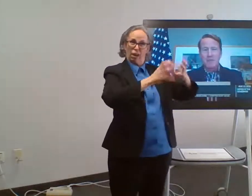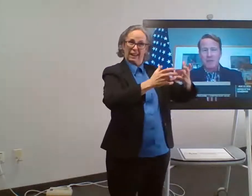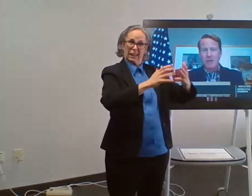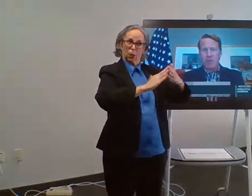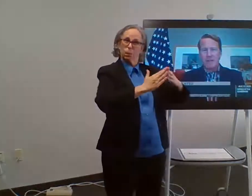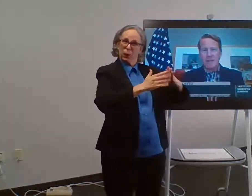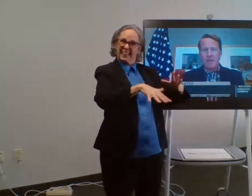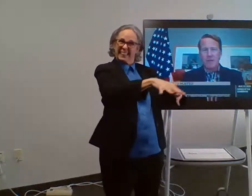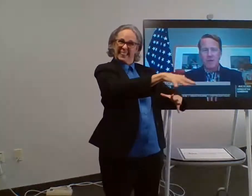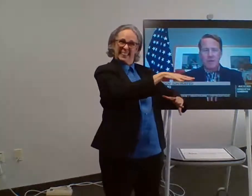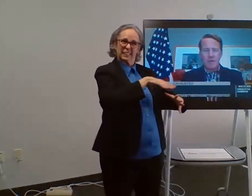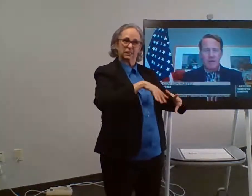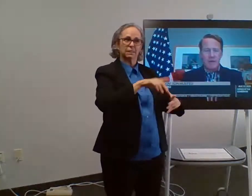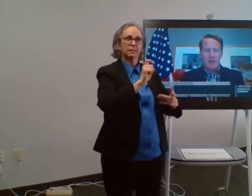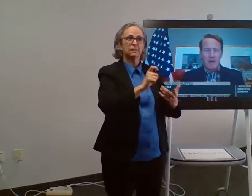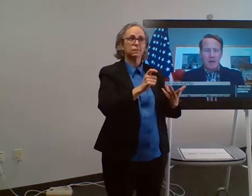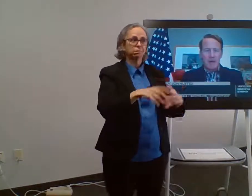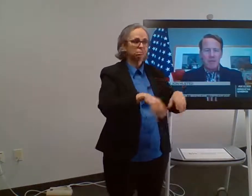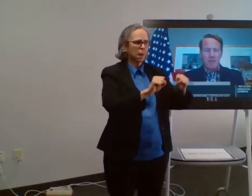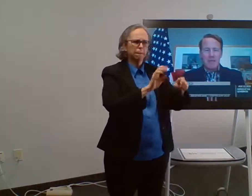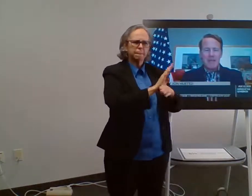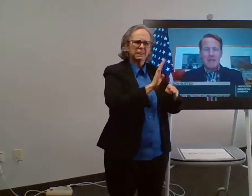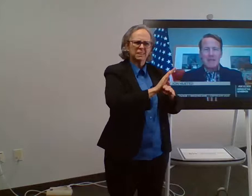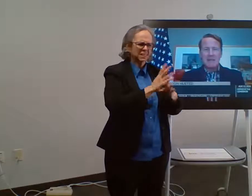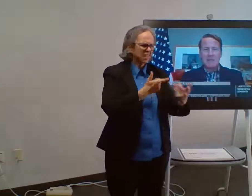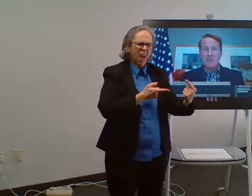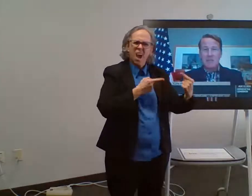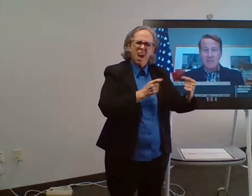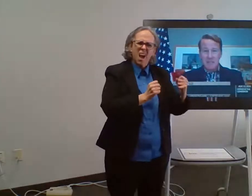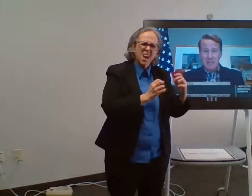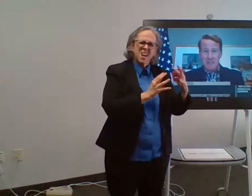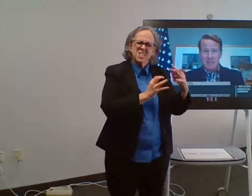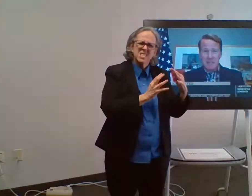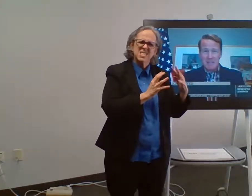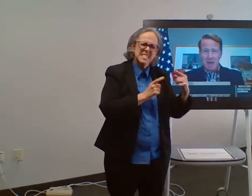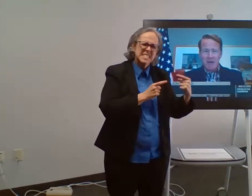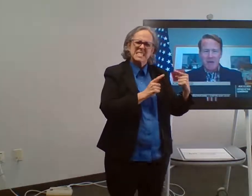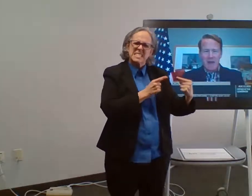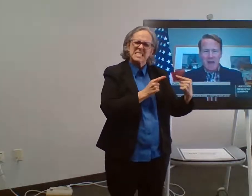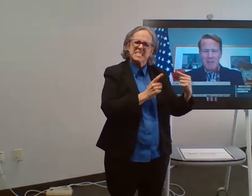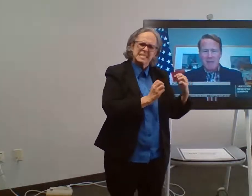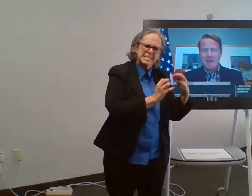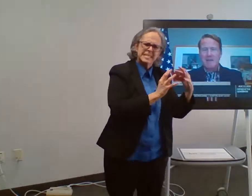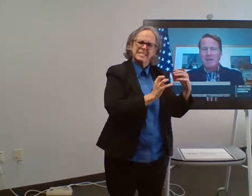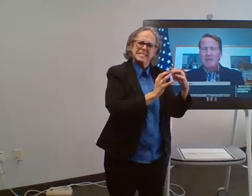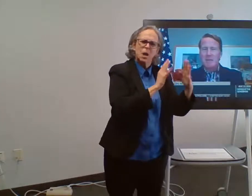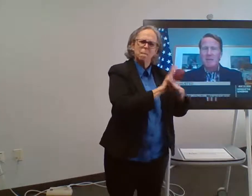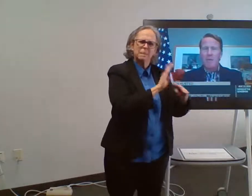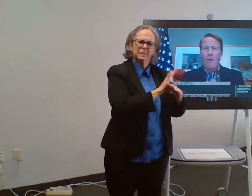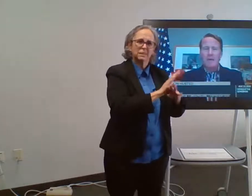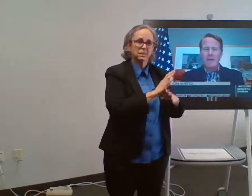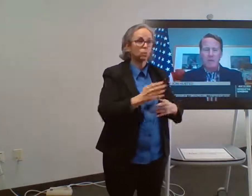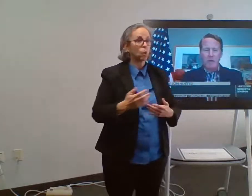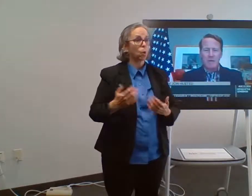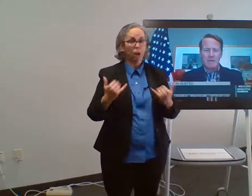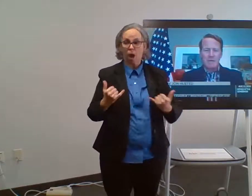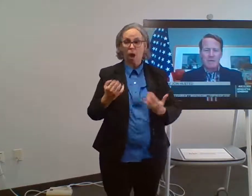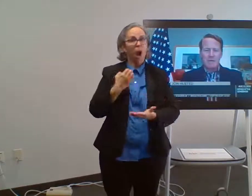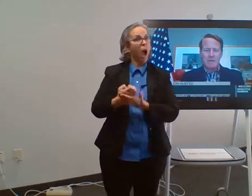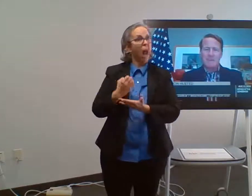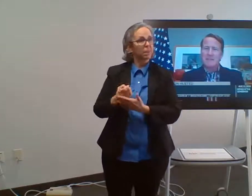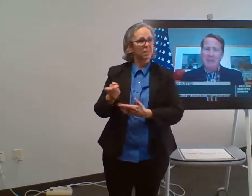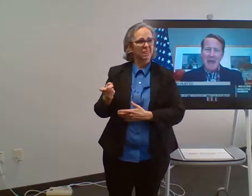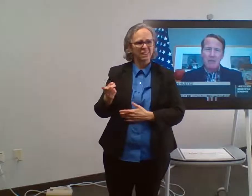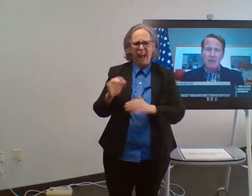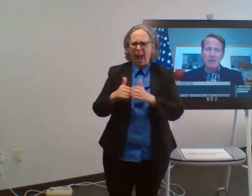women have struggled to get a foothold. The three keys to success in the modern economy, and I people widely embrace